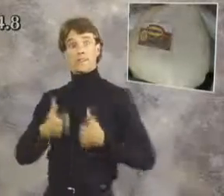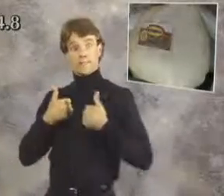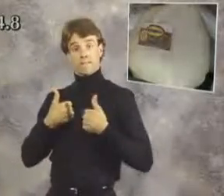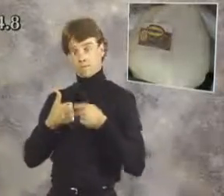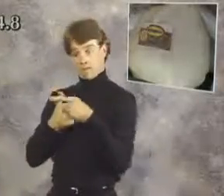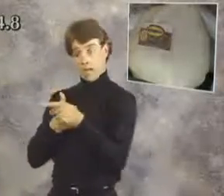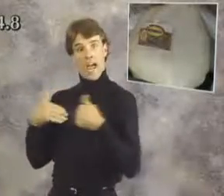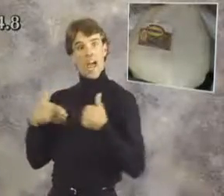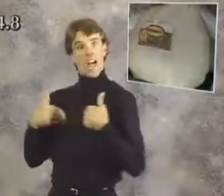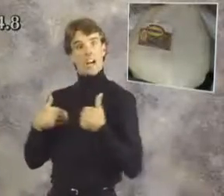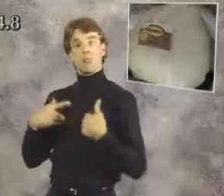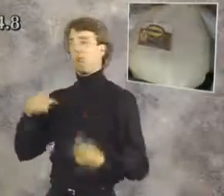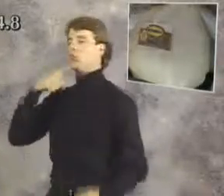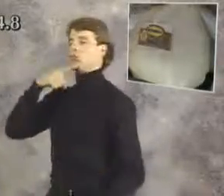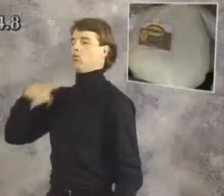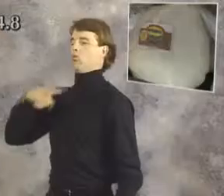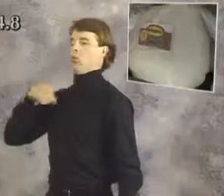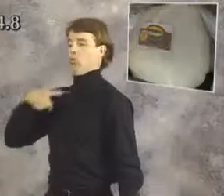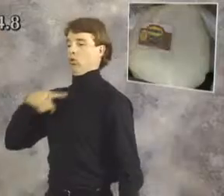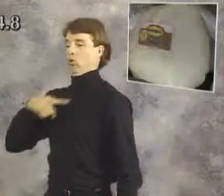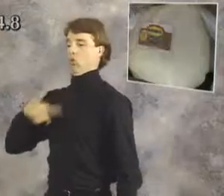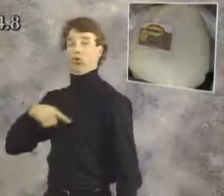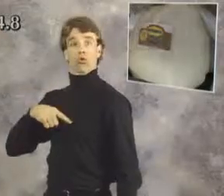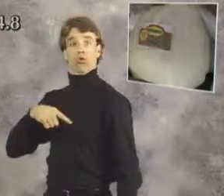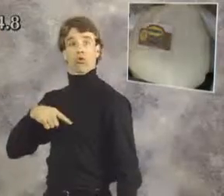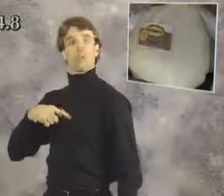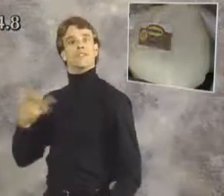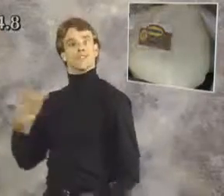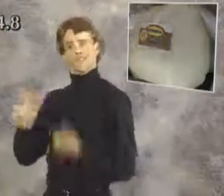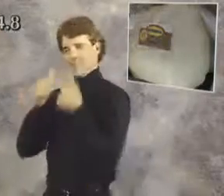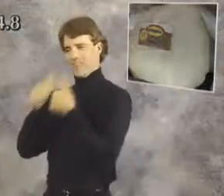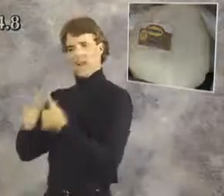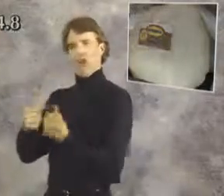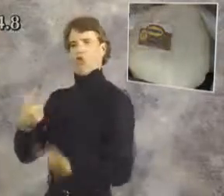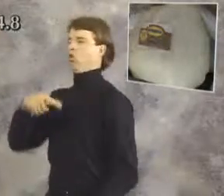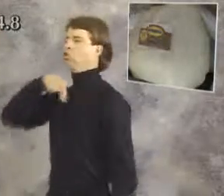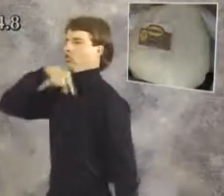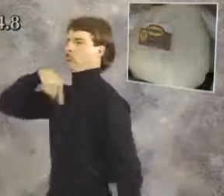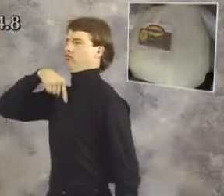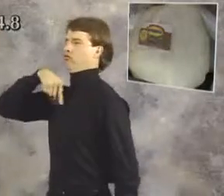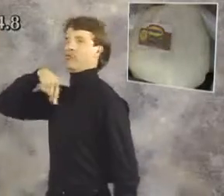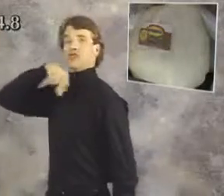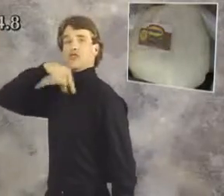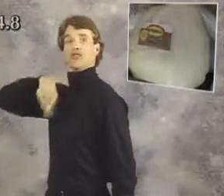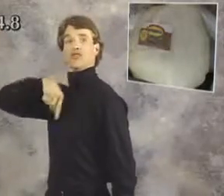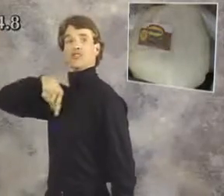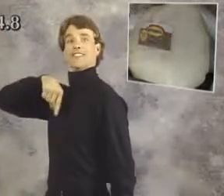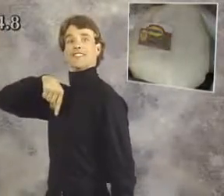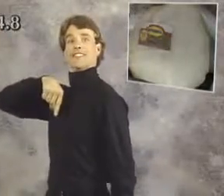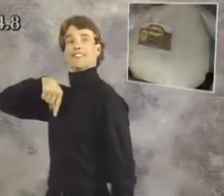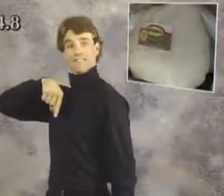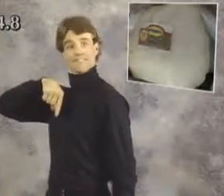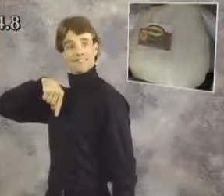This sign describes what a turkey looks like, specifically its wattle. Turkey.